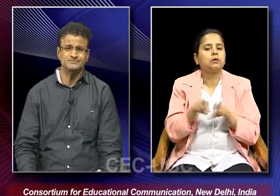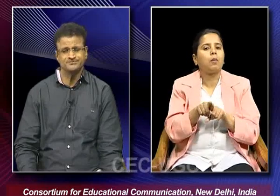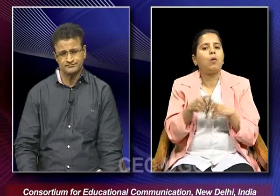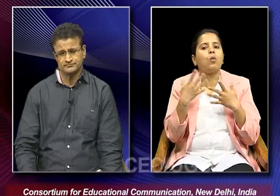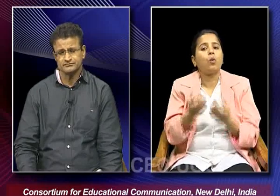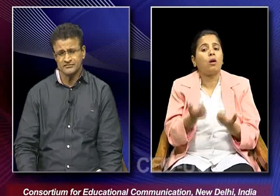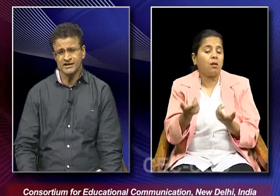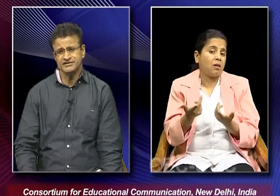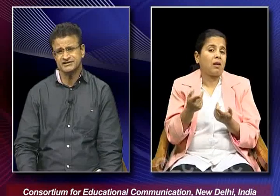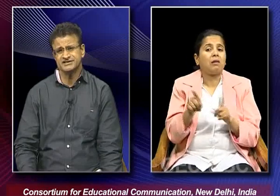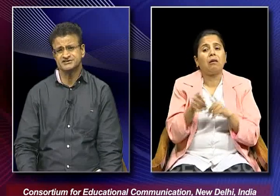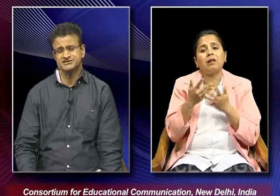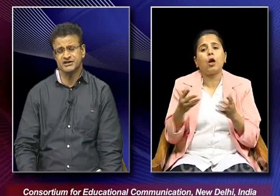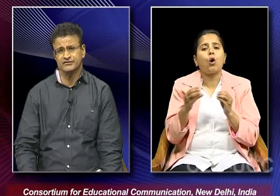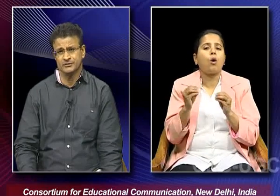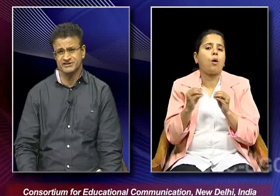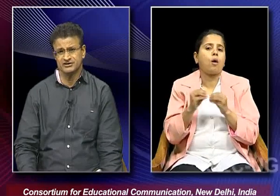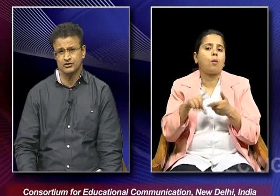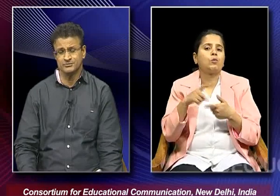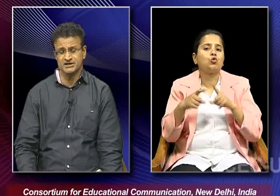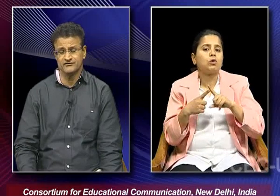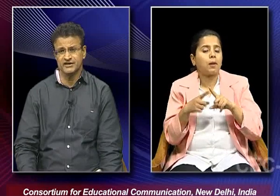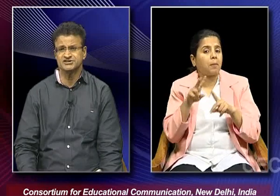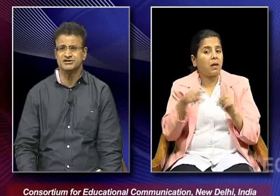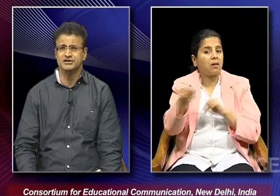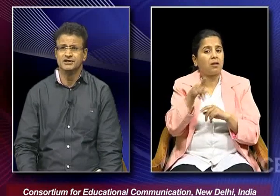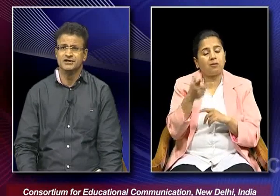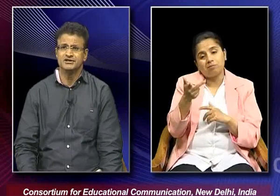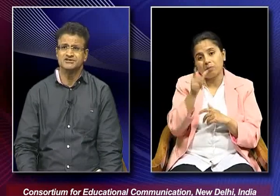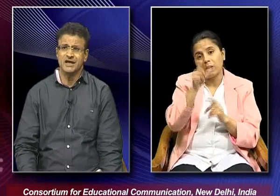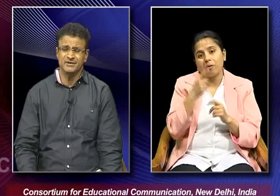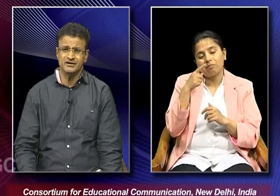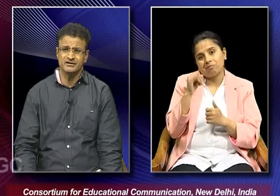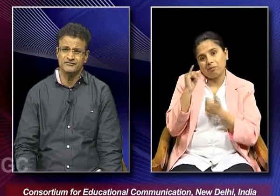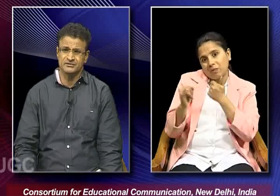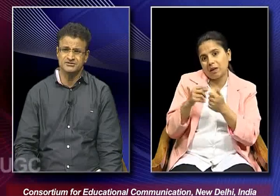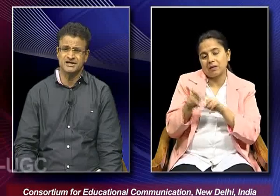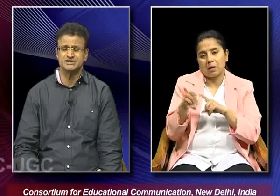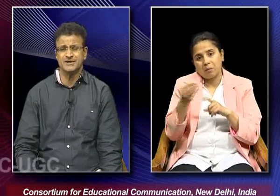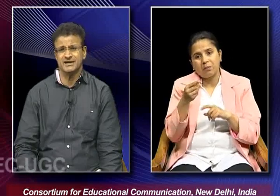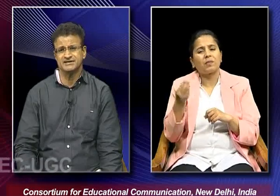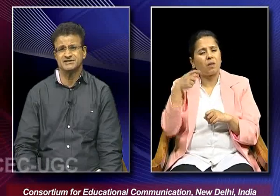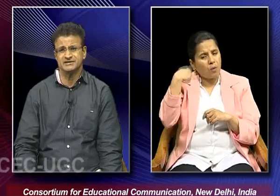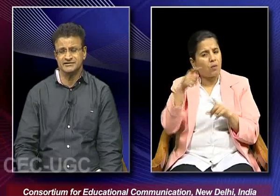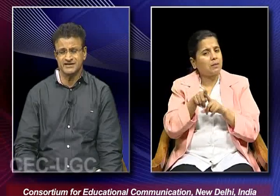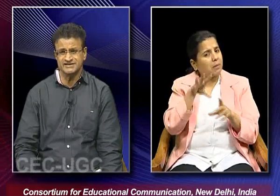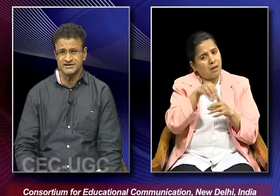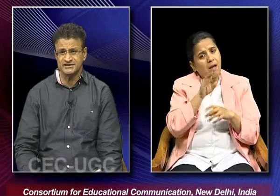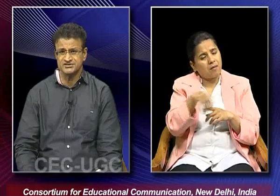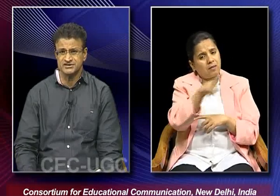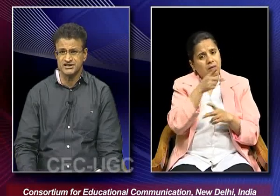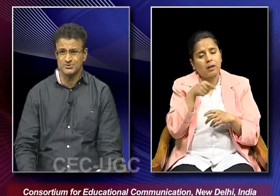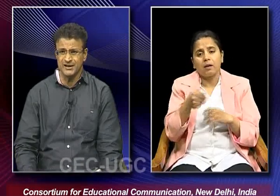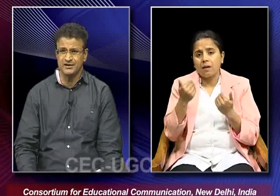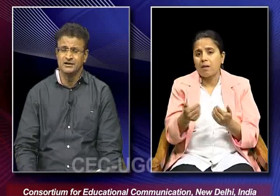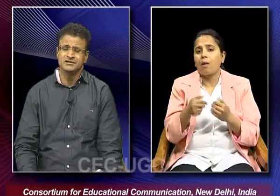objects, in that sense, this kind of an object or objectification is happening in the films as well as in the advertising